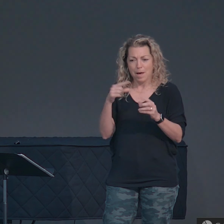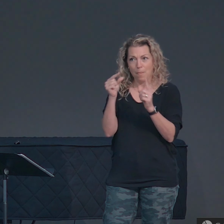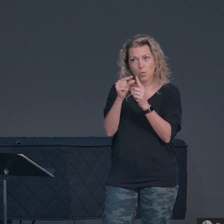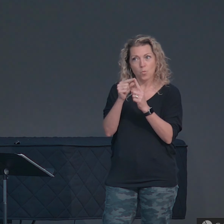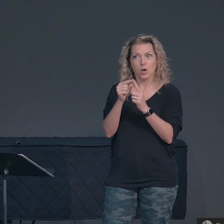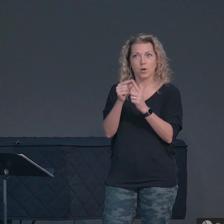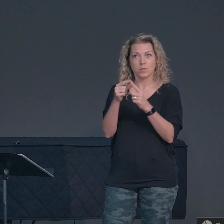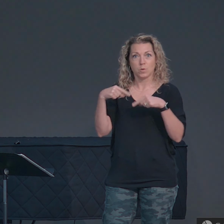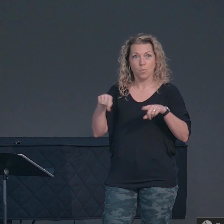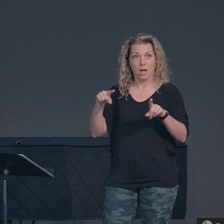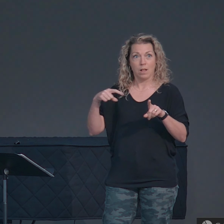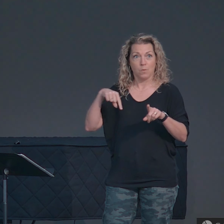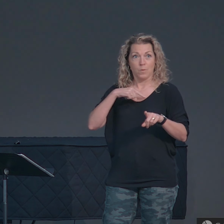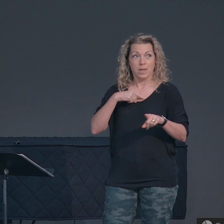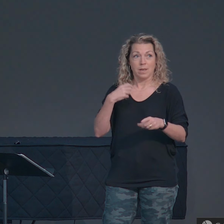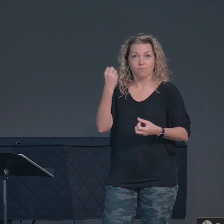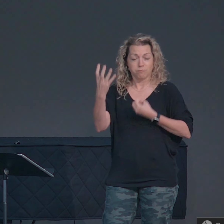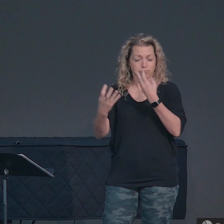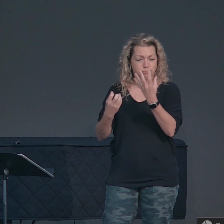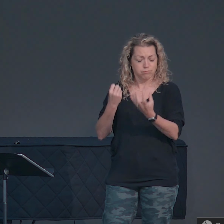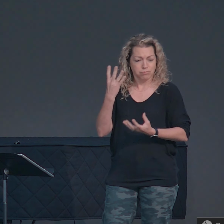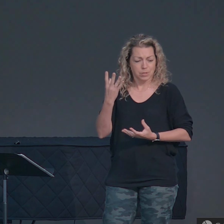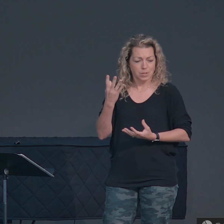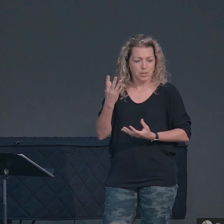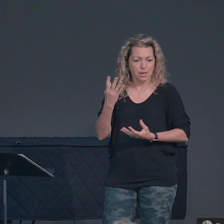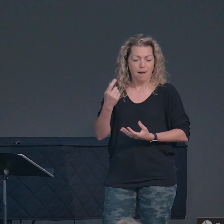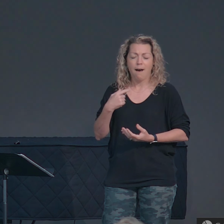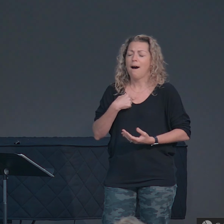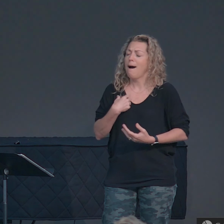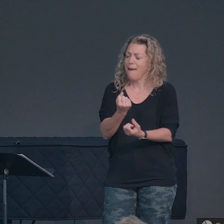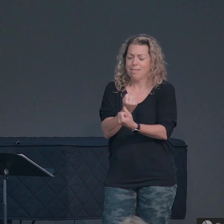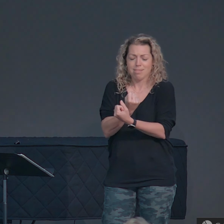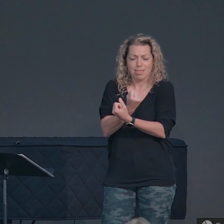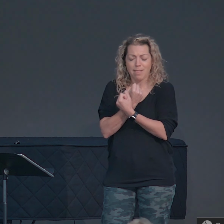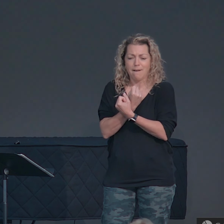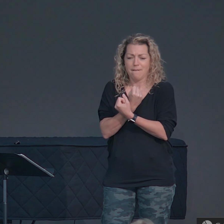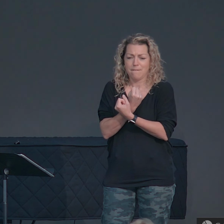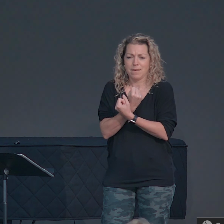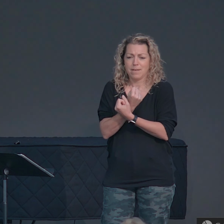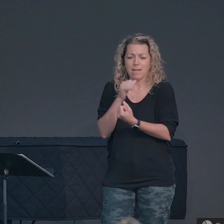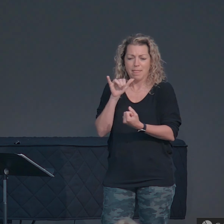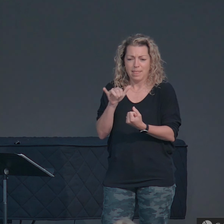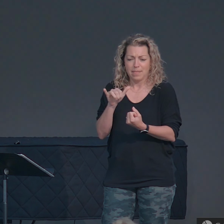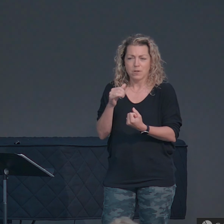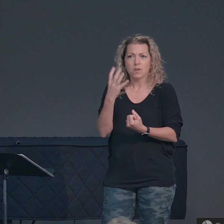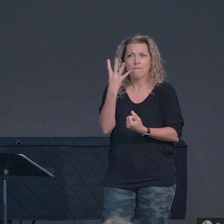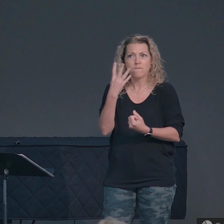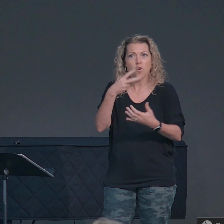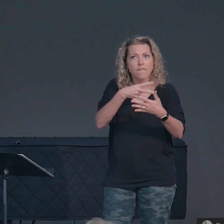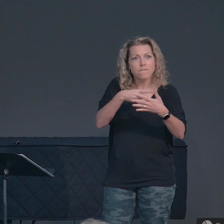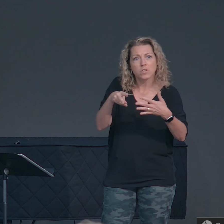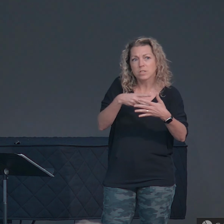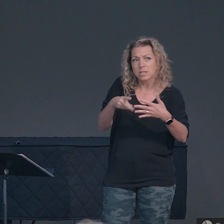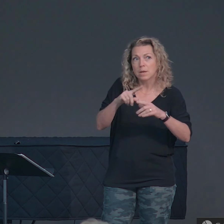Just a brief word about this song. What I love is that there's four verses, but